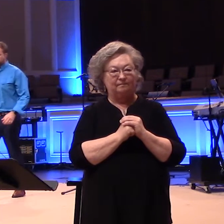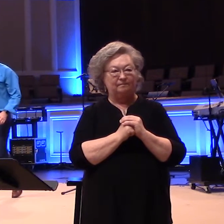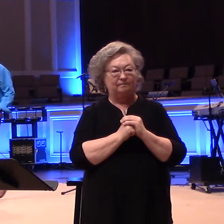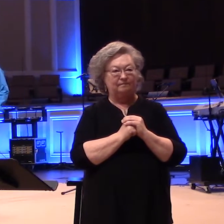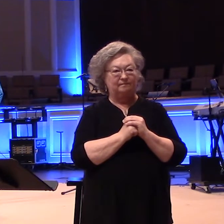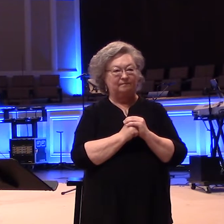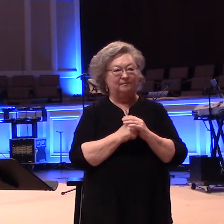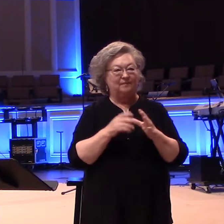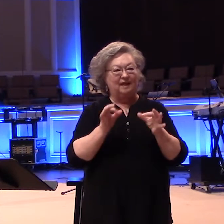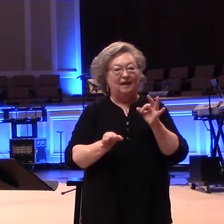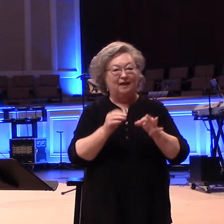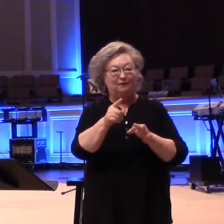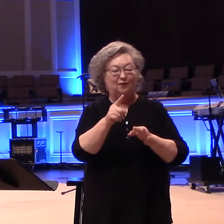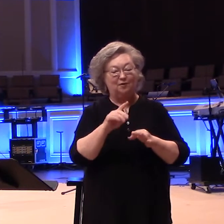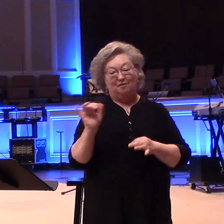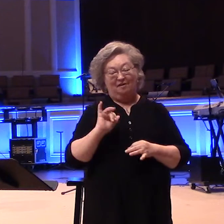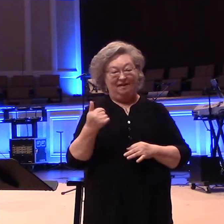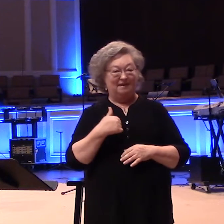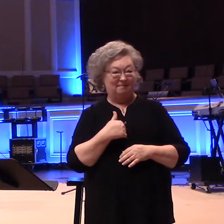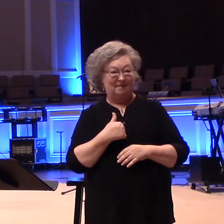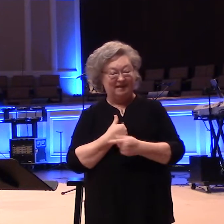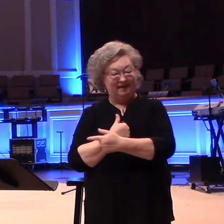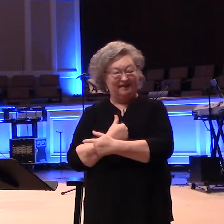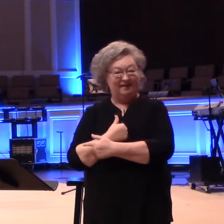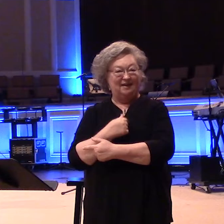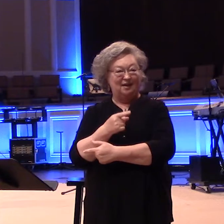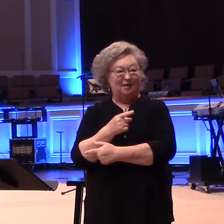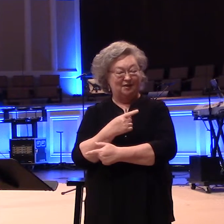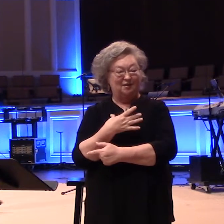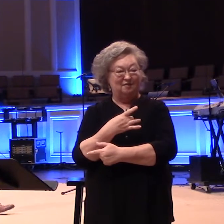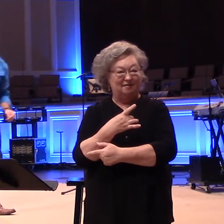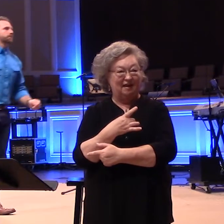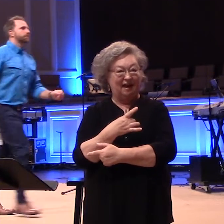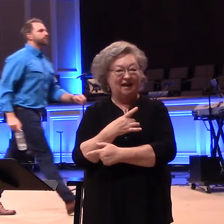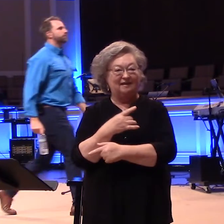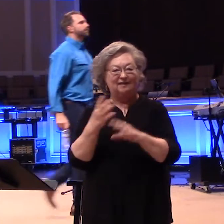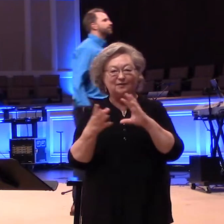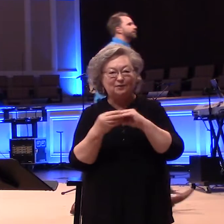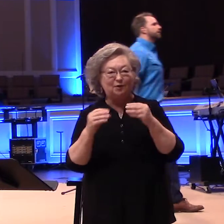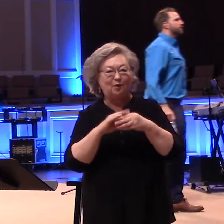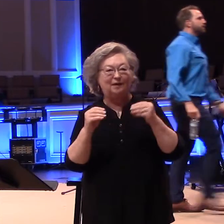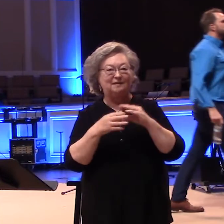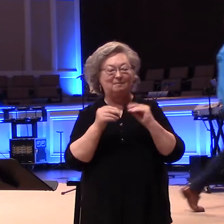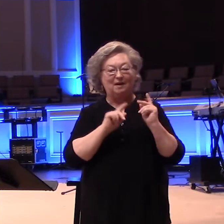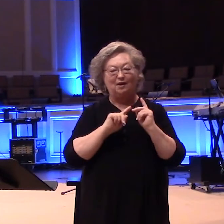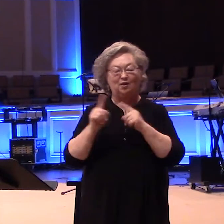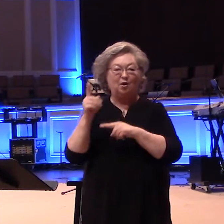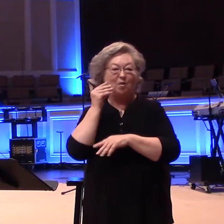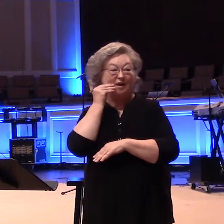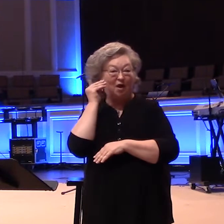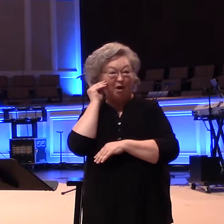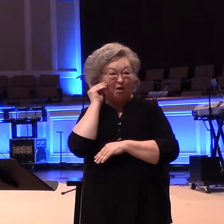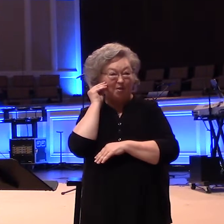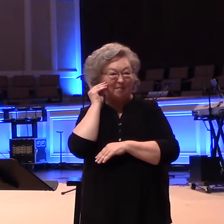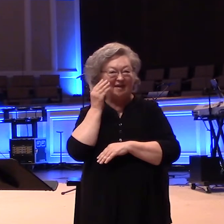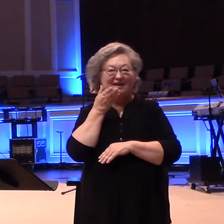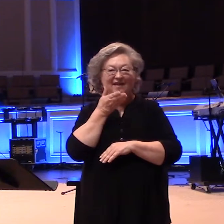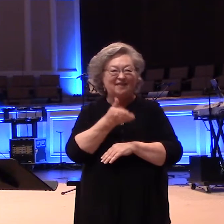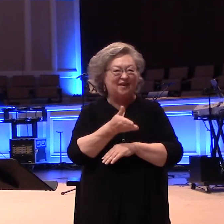If you're like me, you like stories about coming home, right? Aren't those some of the best stories? The